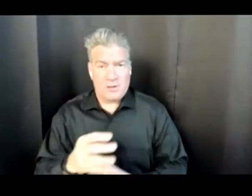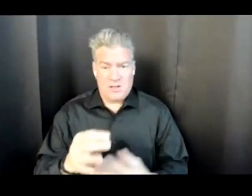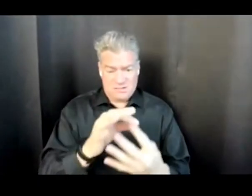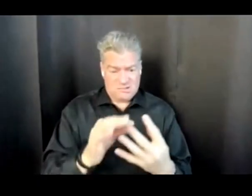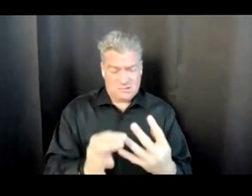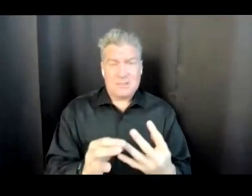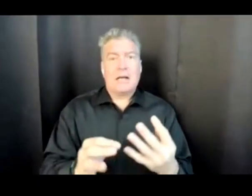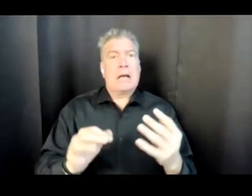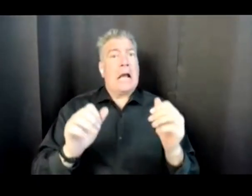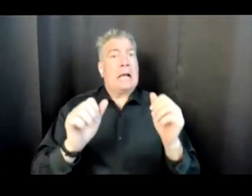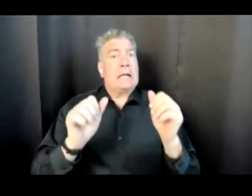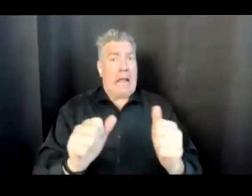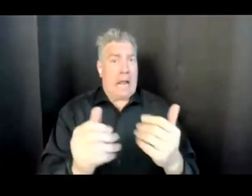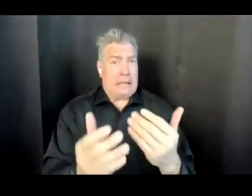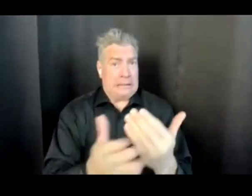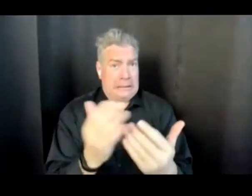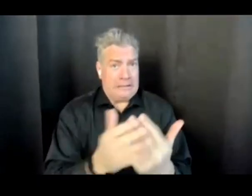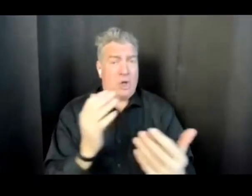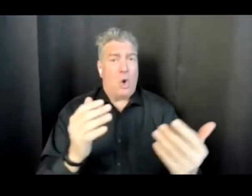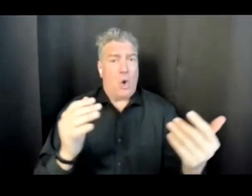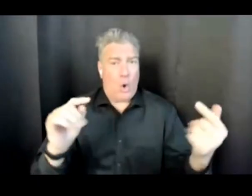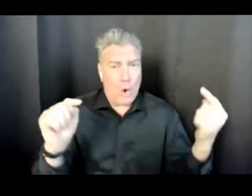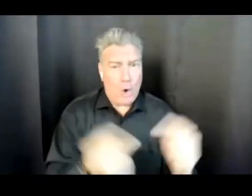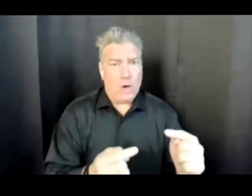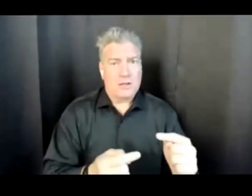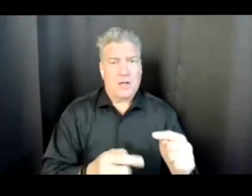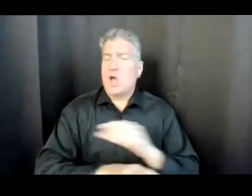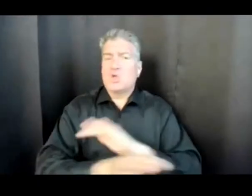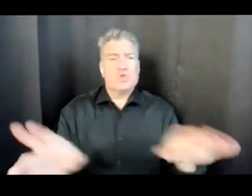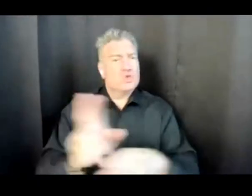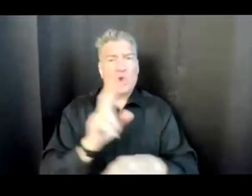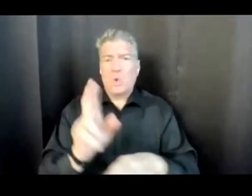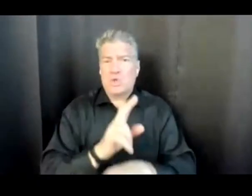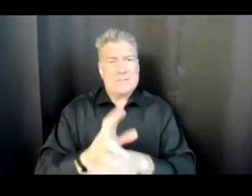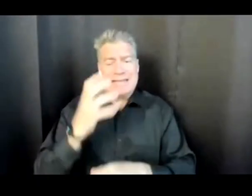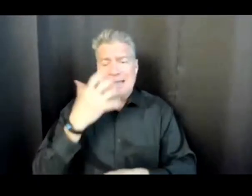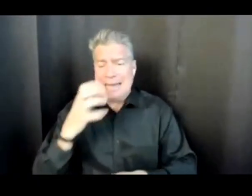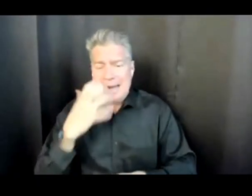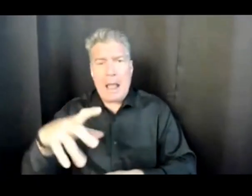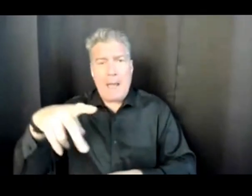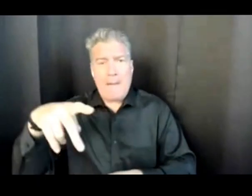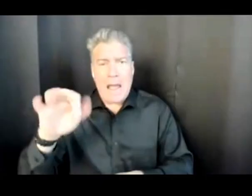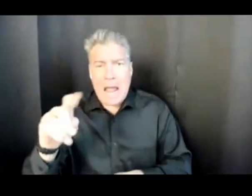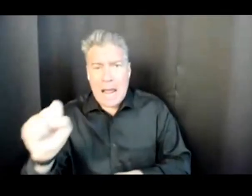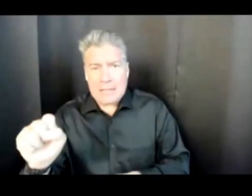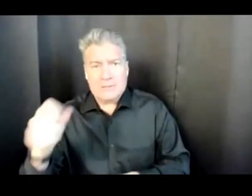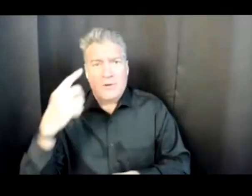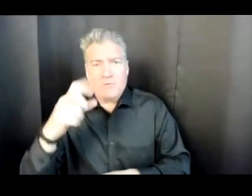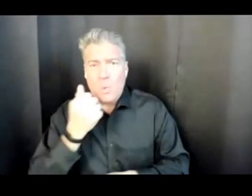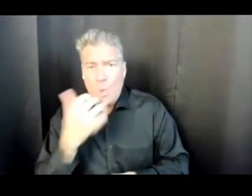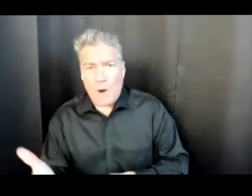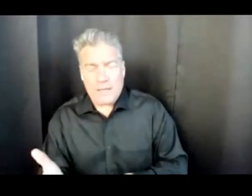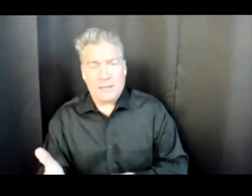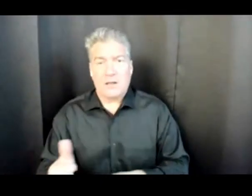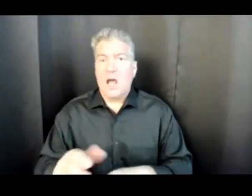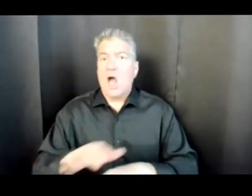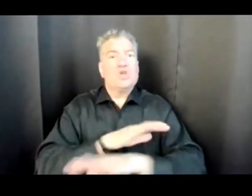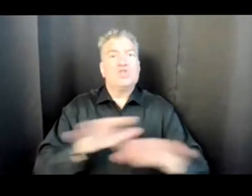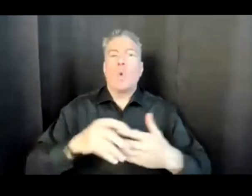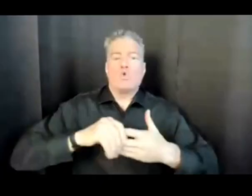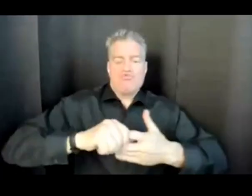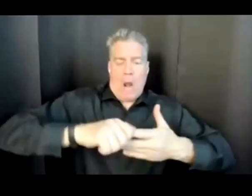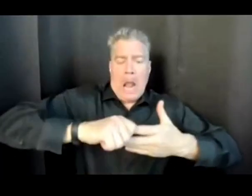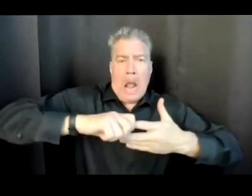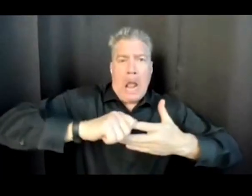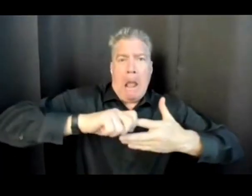burned, so avoid using heating pads, fireplaces, or radiators for warming. Do not rub the frostbitten area.